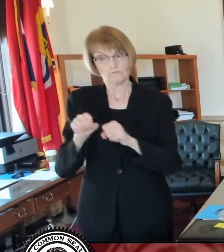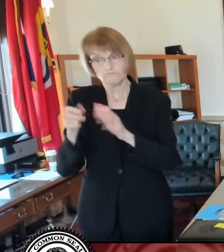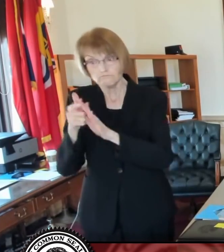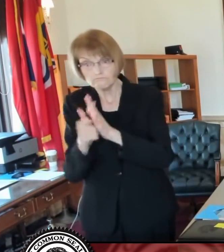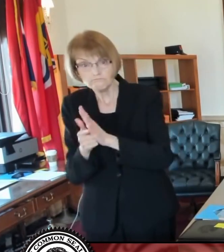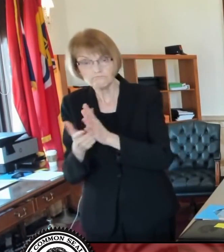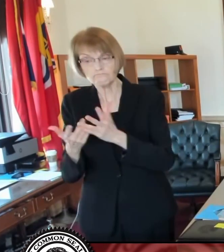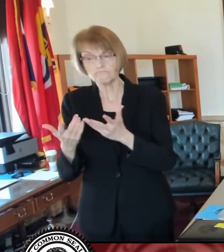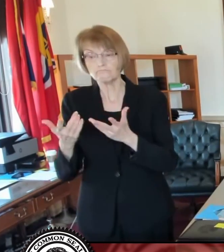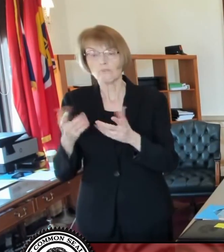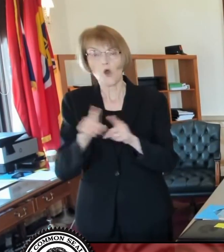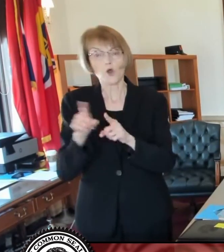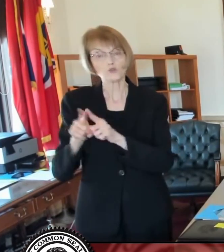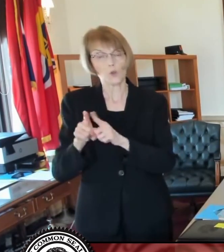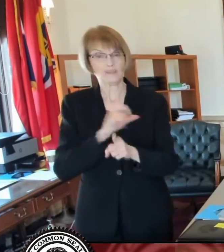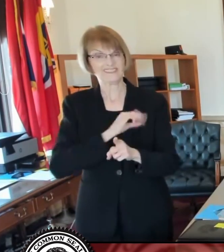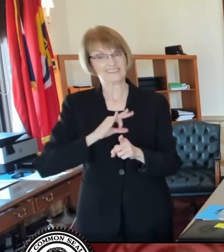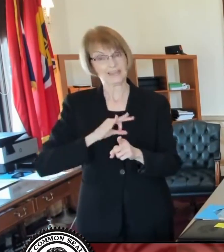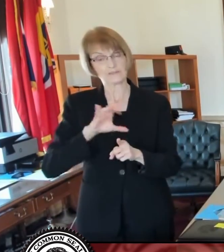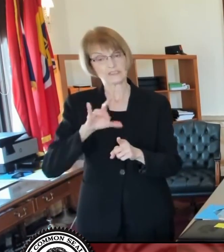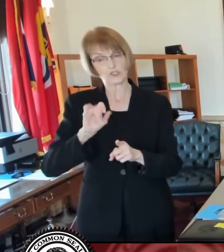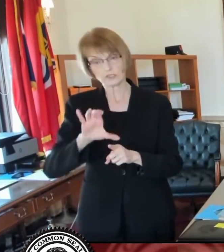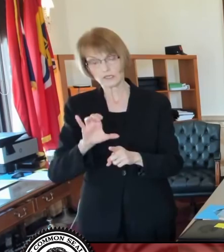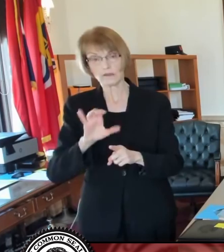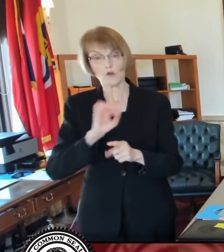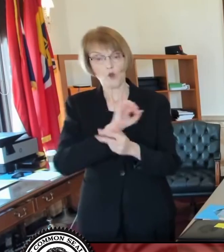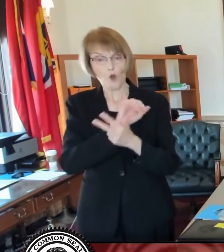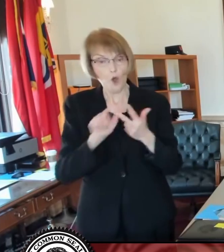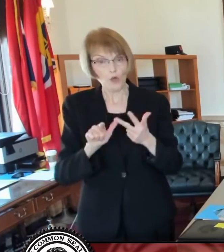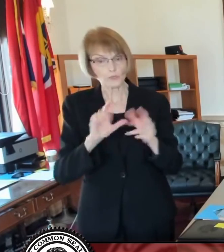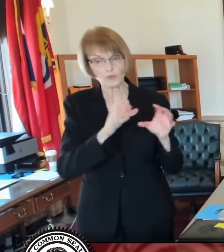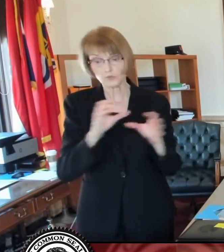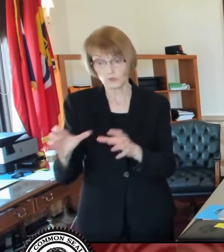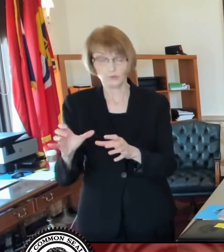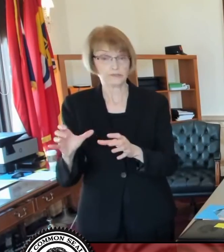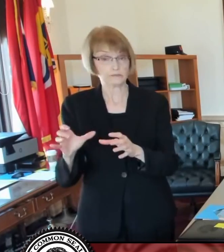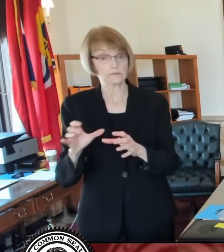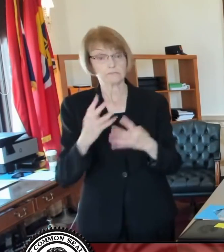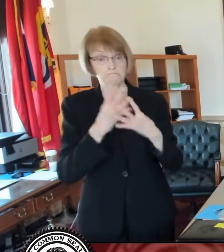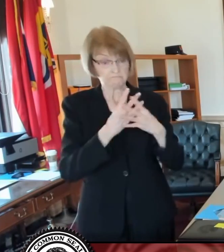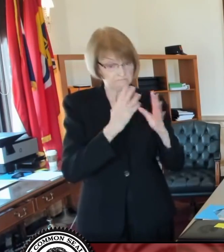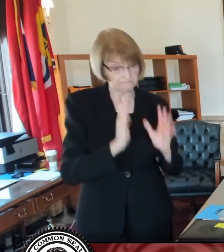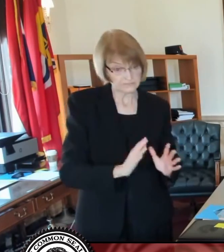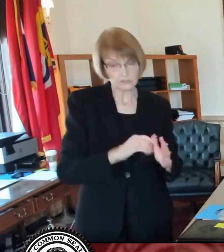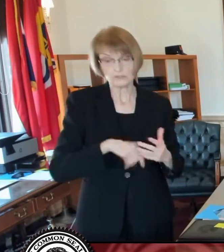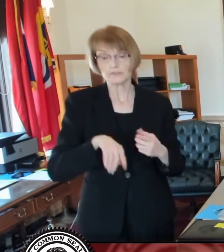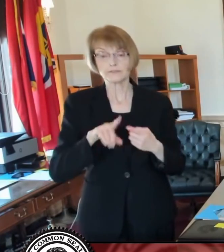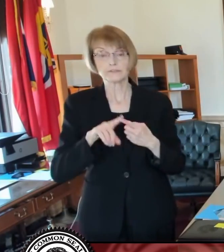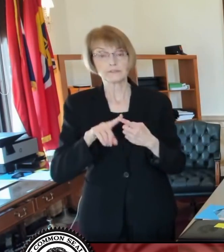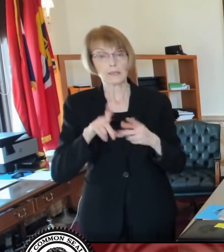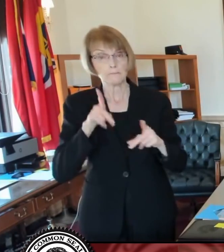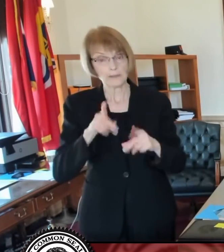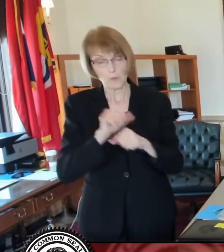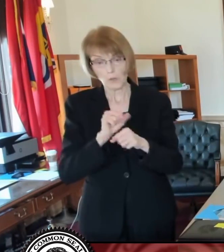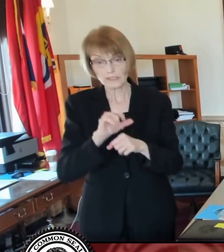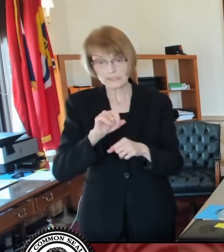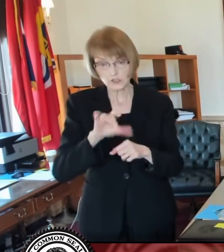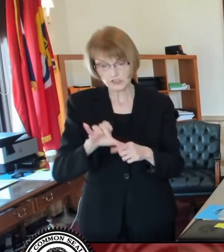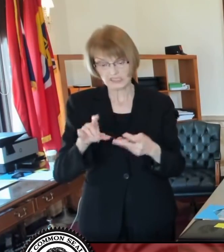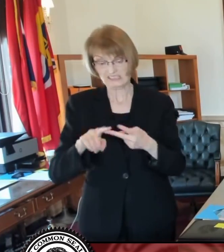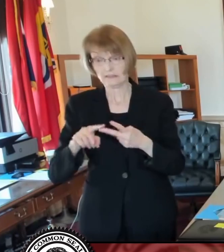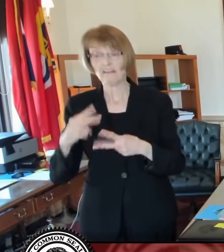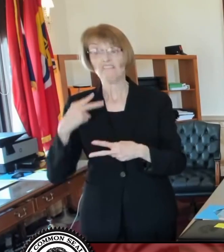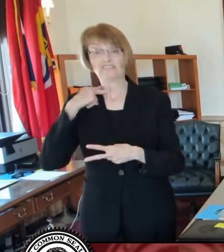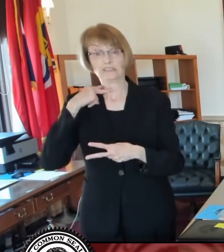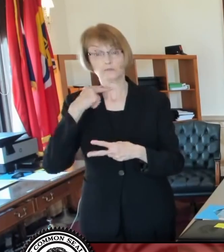So all three parties, detainees, victims, and folks who work at CJC, certainly have an